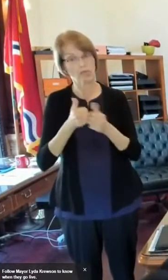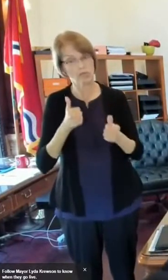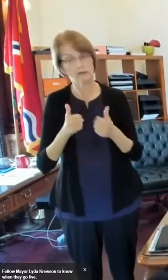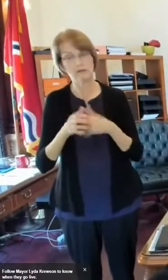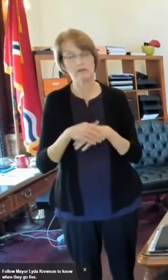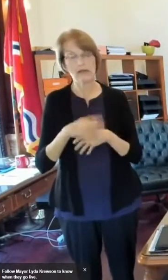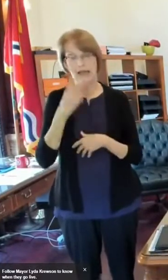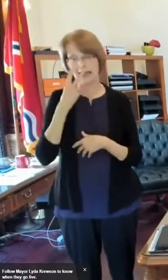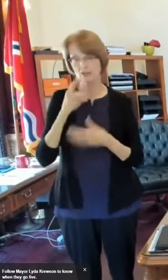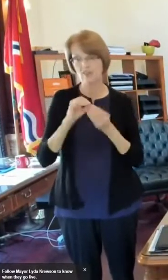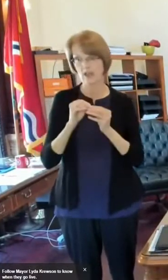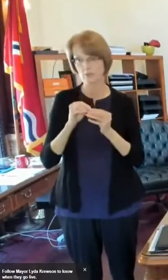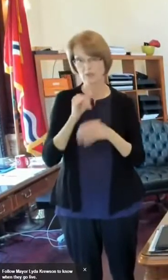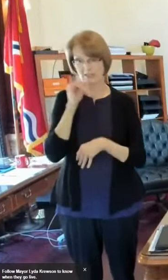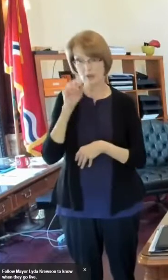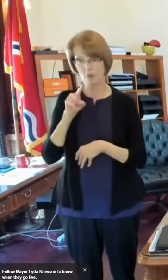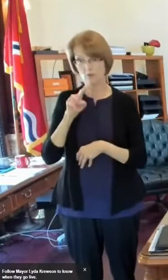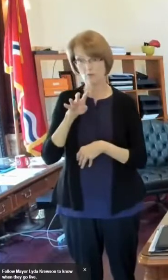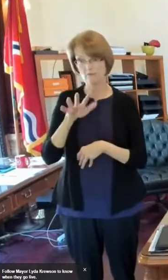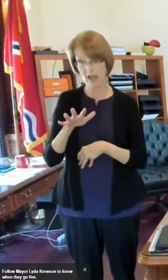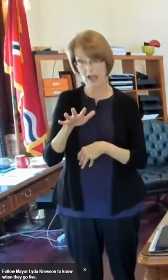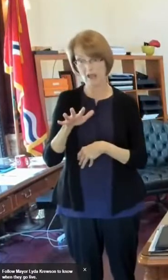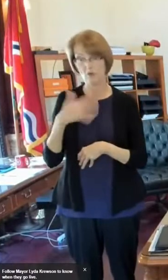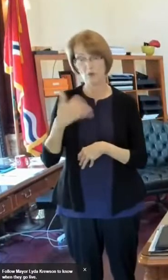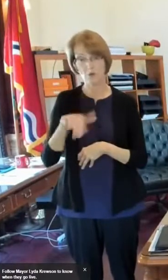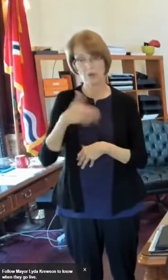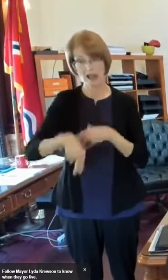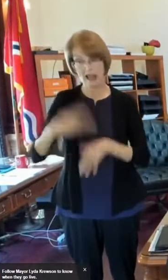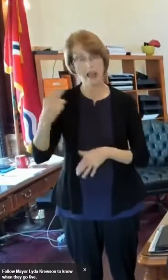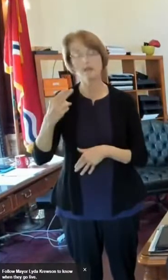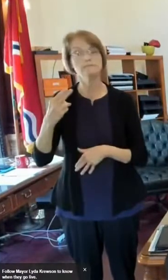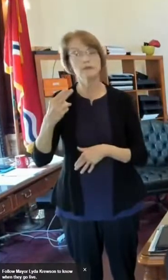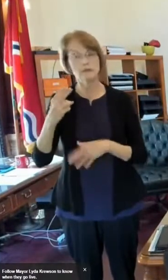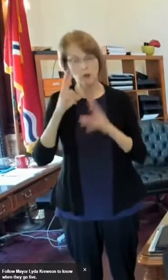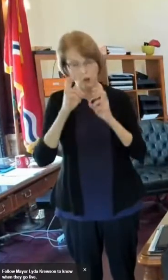I was like, oh goodness. But you got to look a little deeper there.